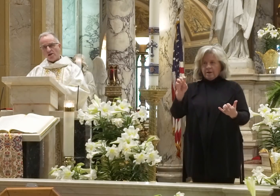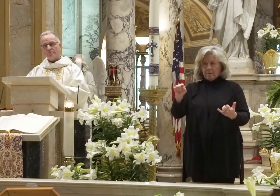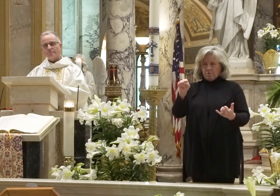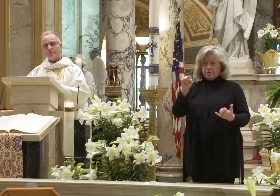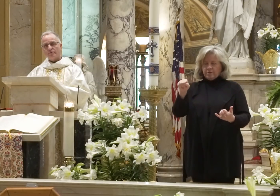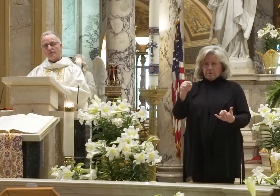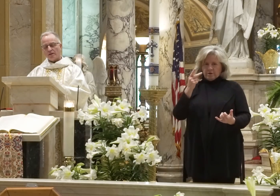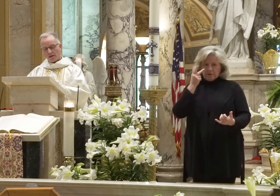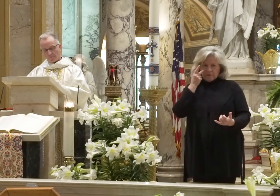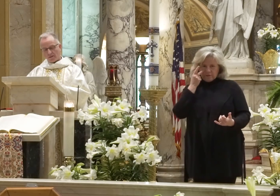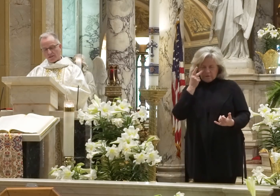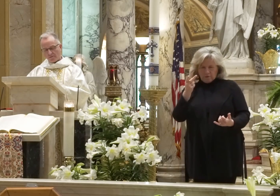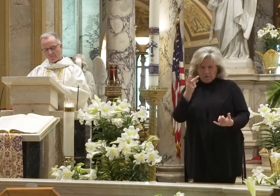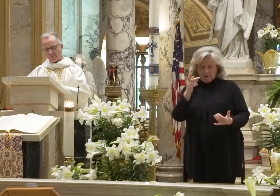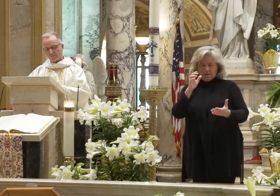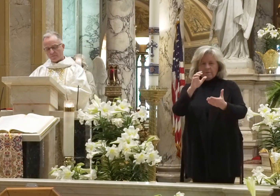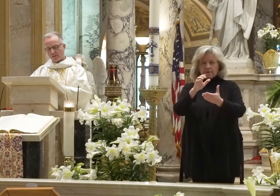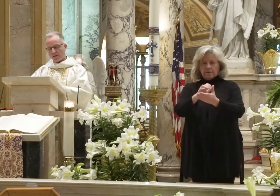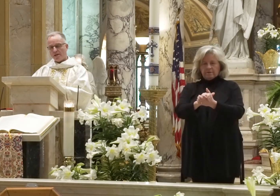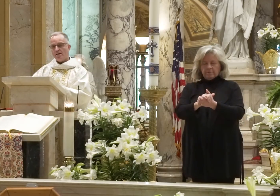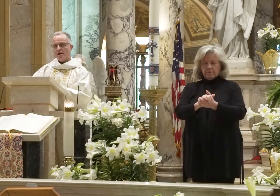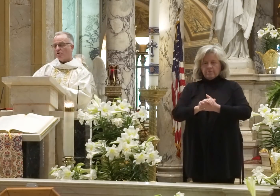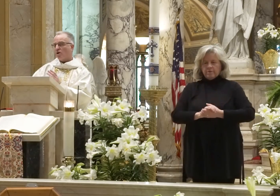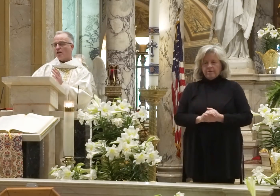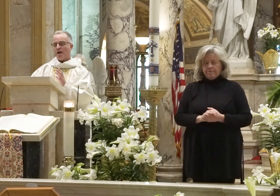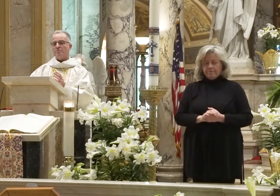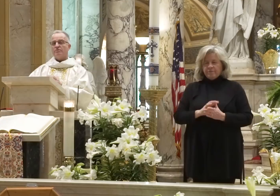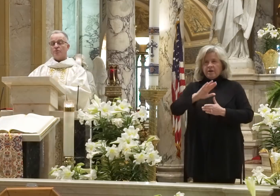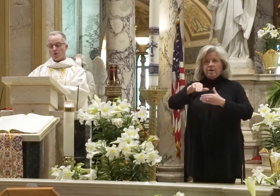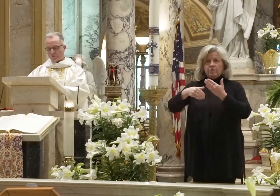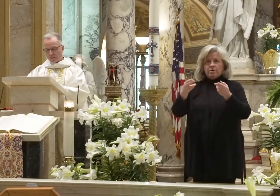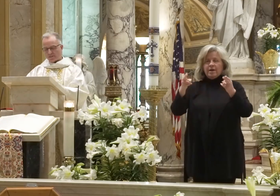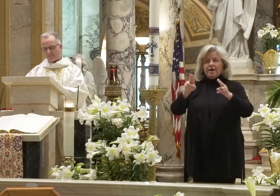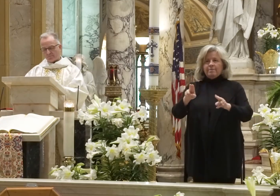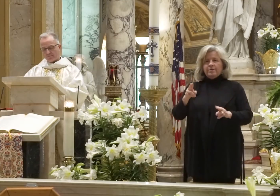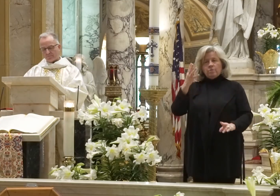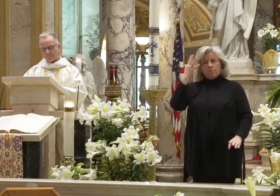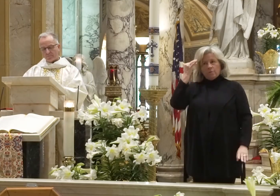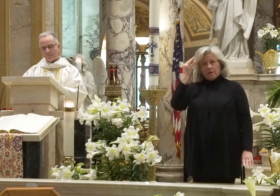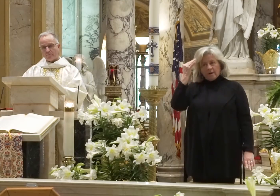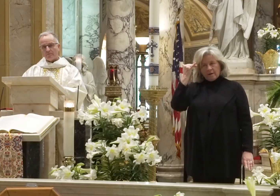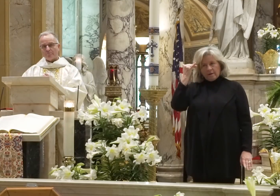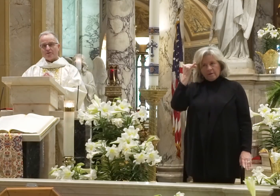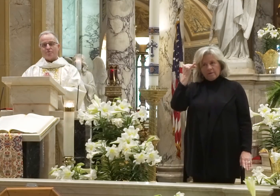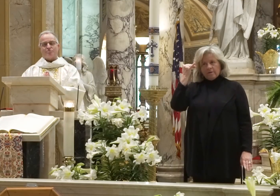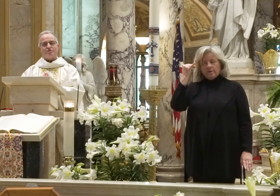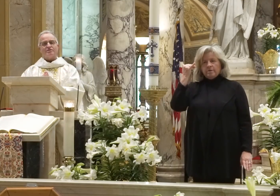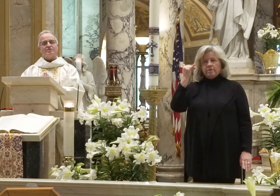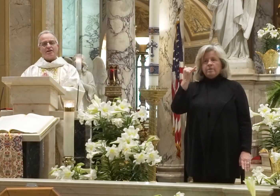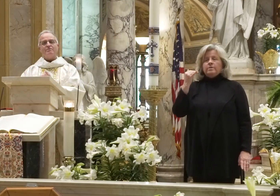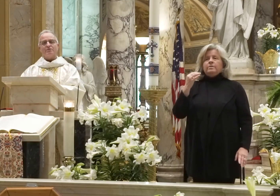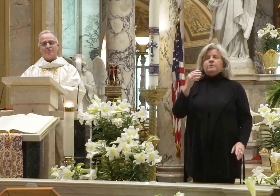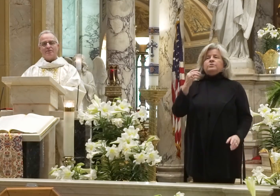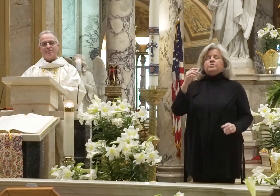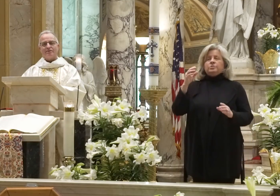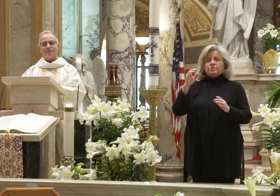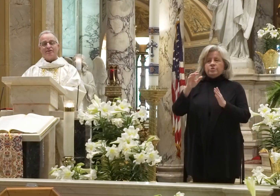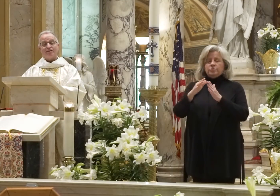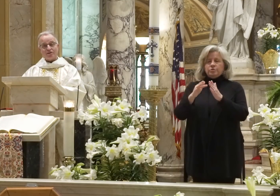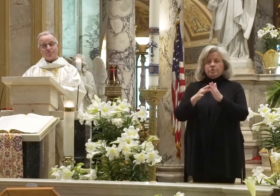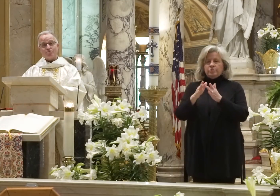he saw and believed. And it all happened for one reason, because Jesus gave